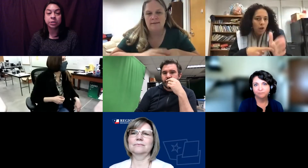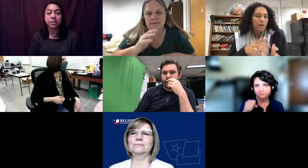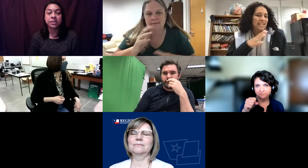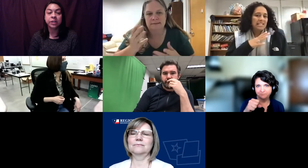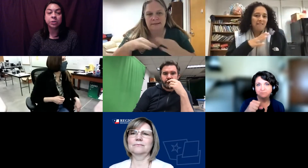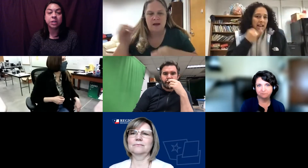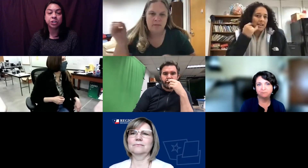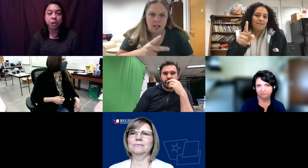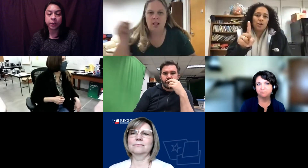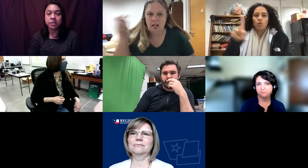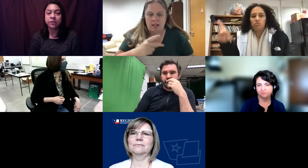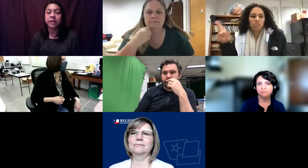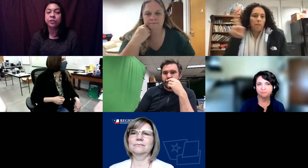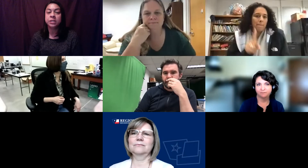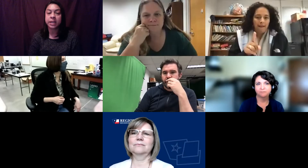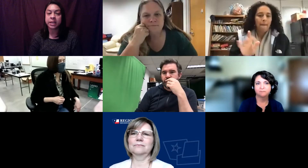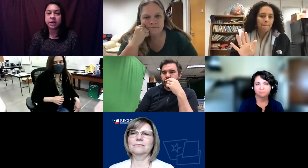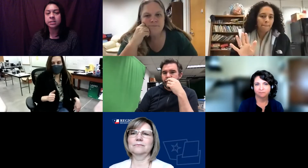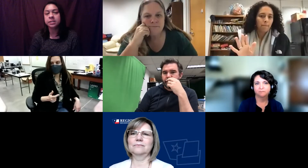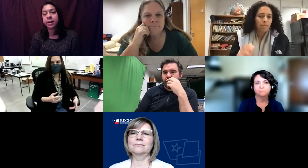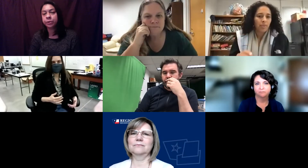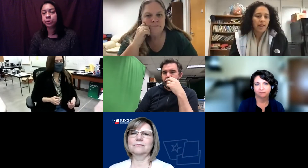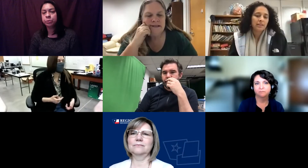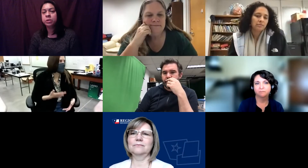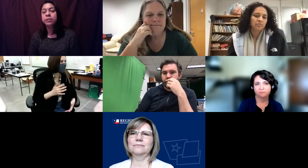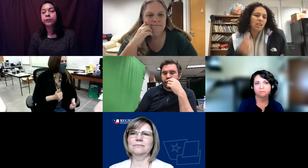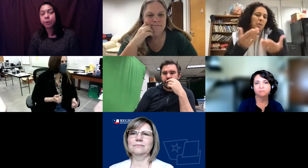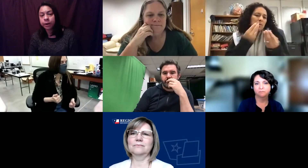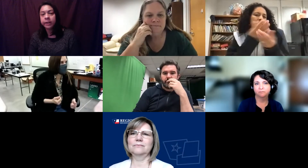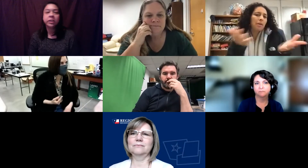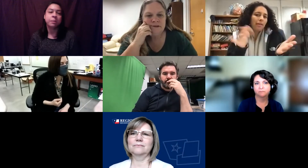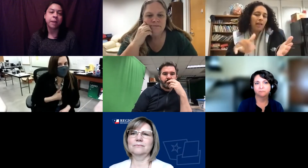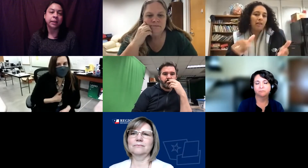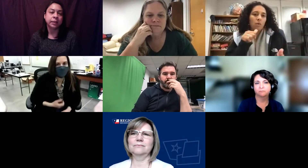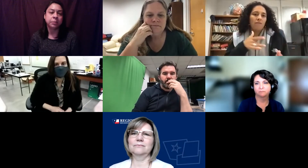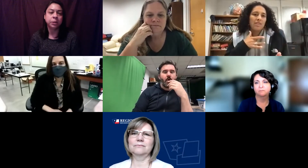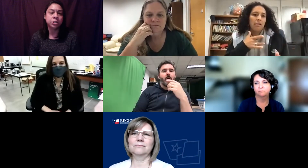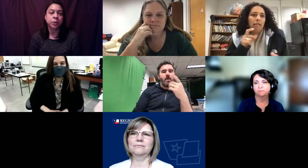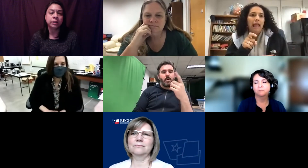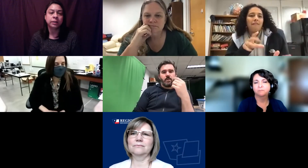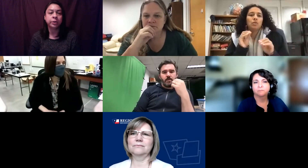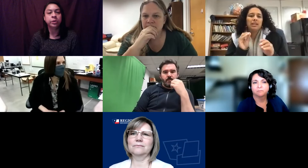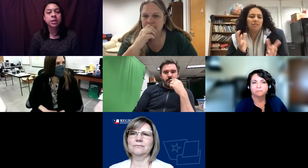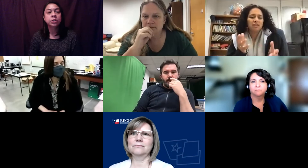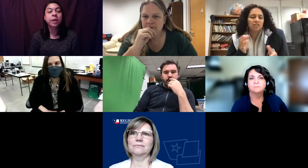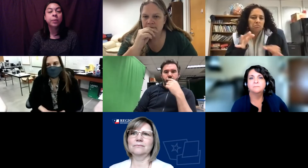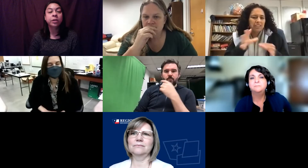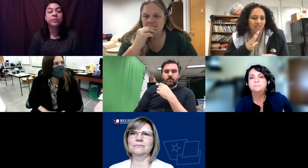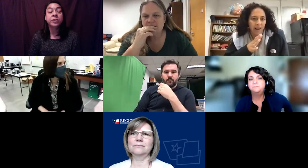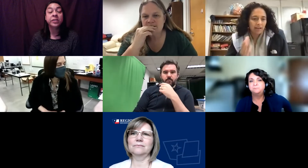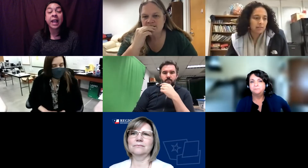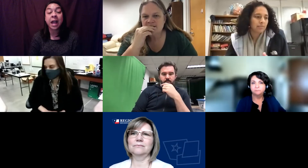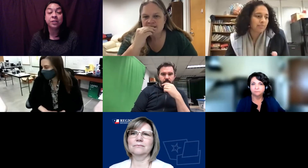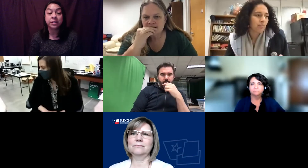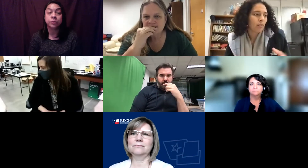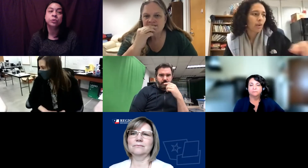you know, since the video is not showing, it's fine if you stay here, step out of the room for your break and then come back in. Maybe you just want to let them know so that way they don't feel